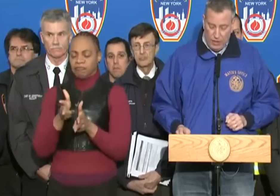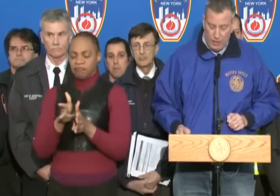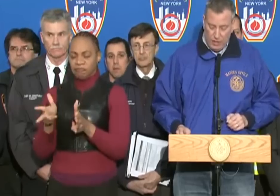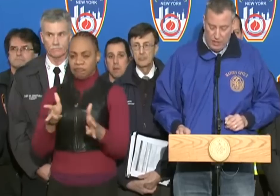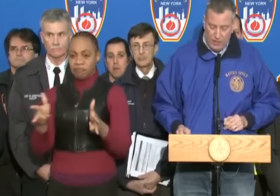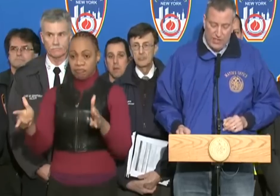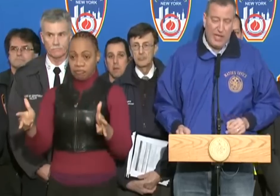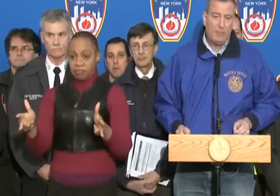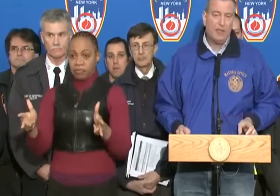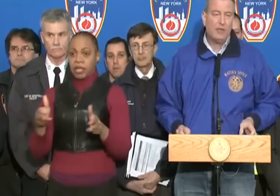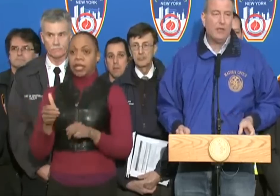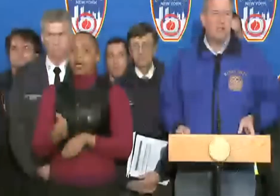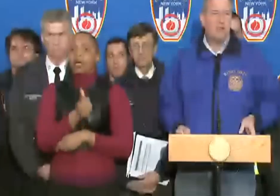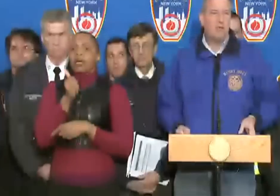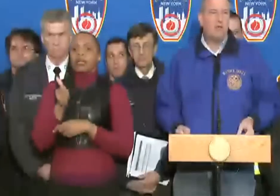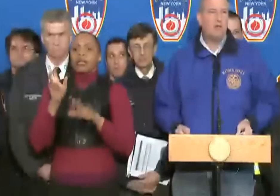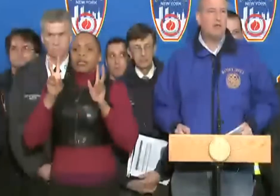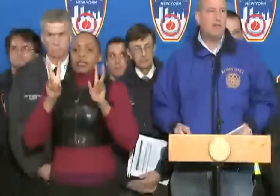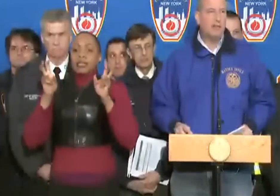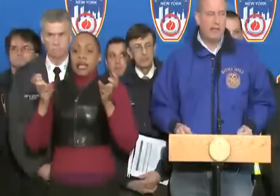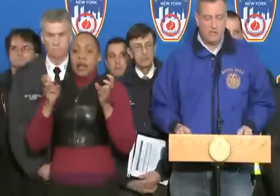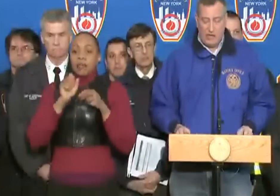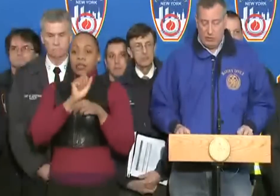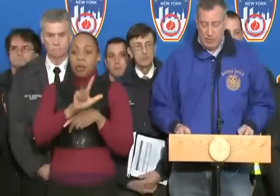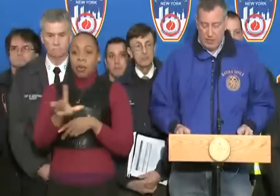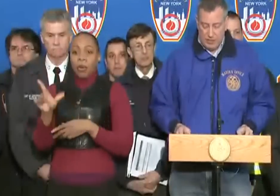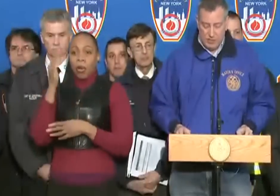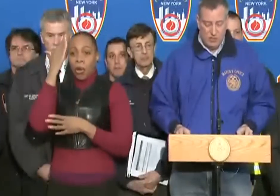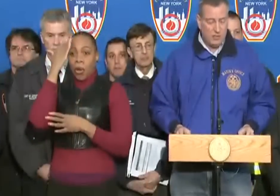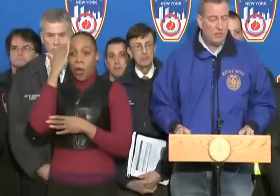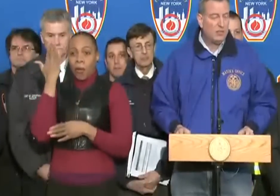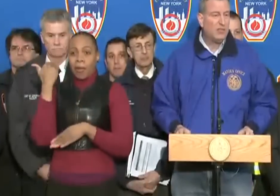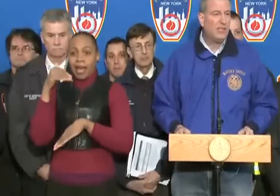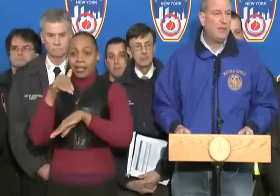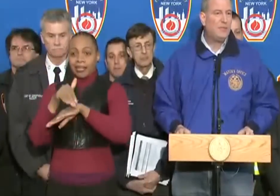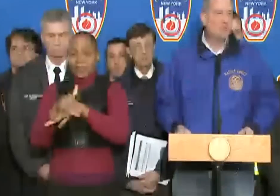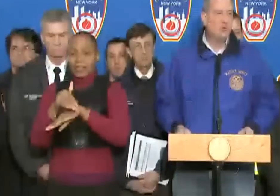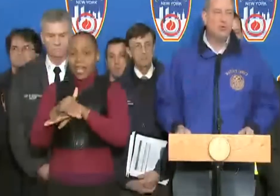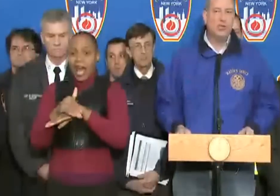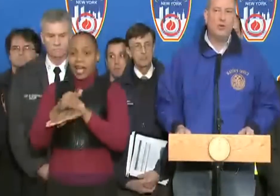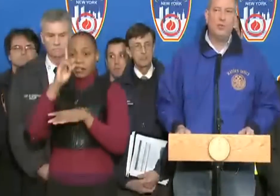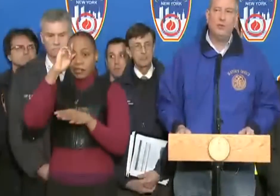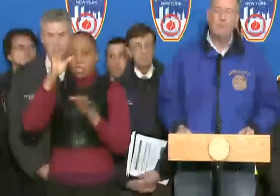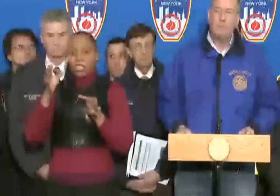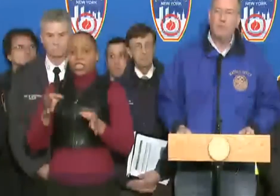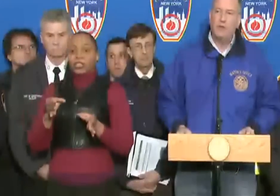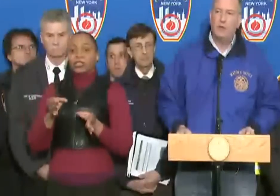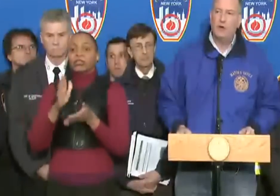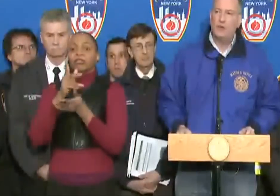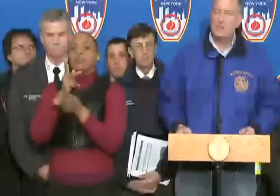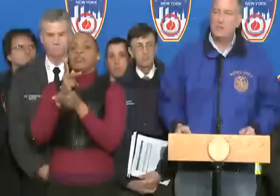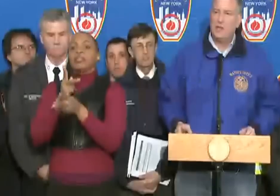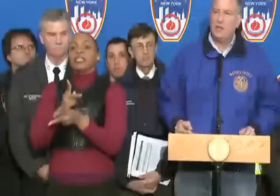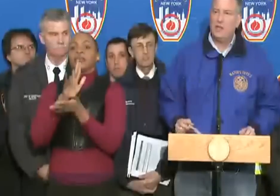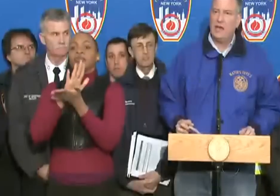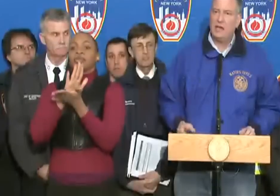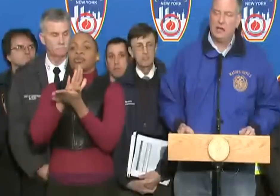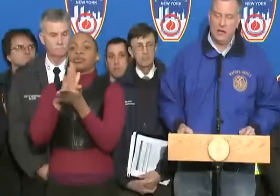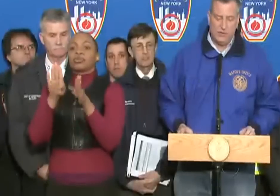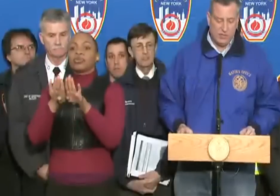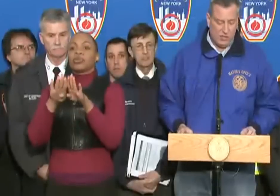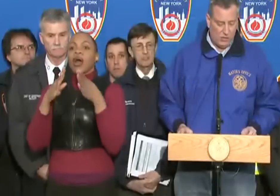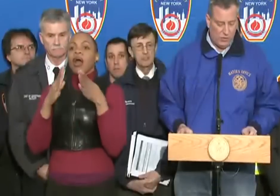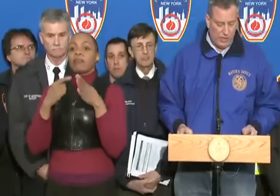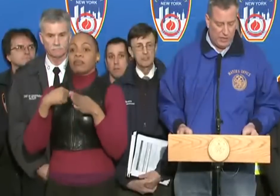Now, on another topic, as everyone knows, late last night we made the decision to keep schools open. I participated in